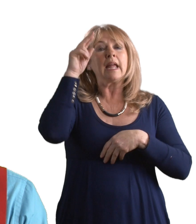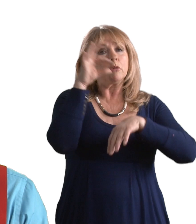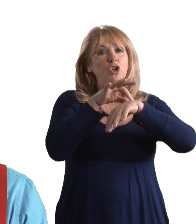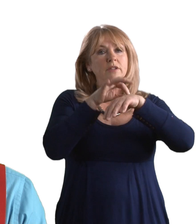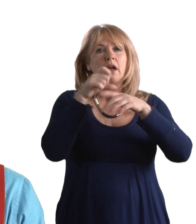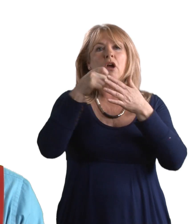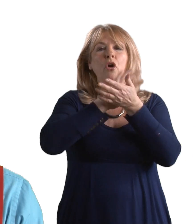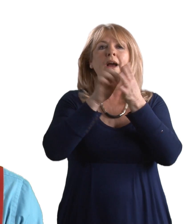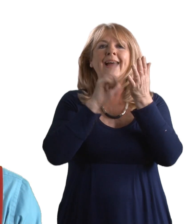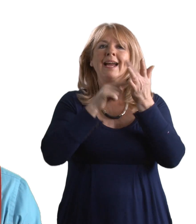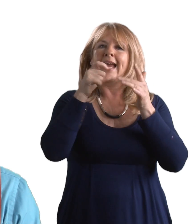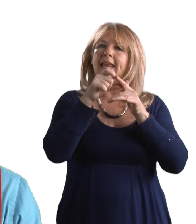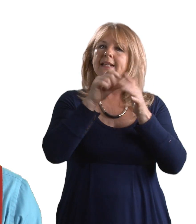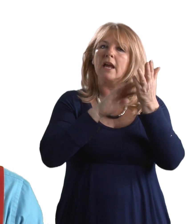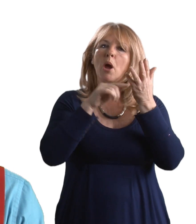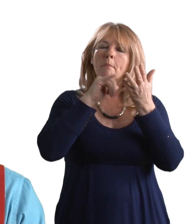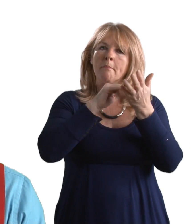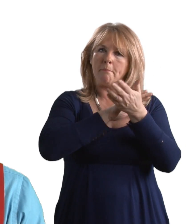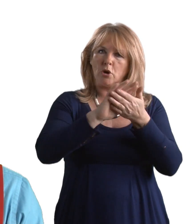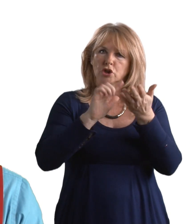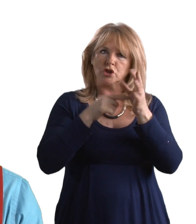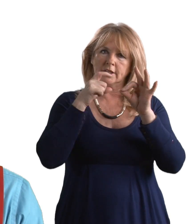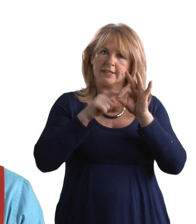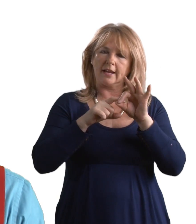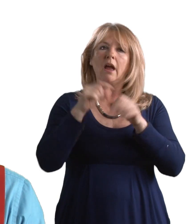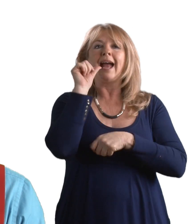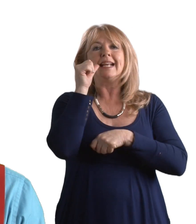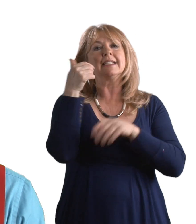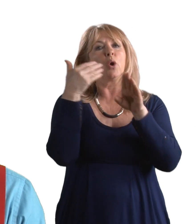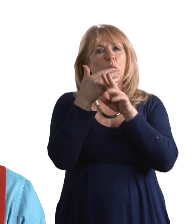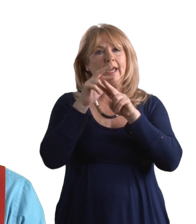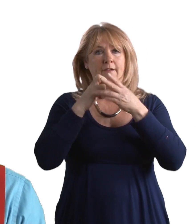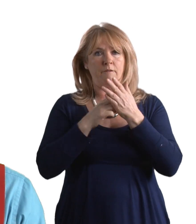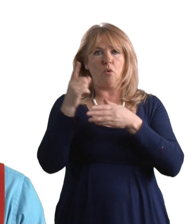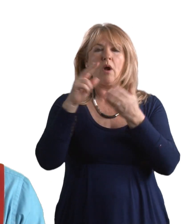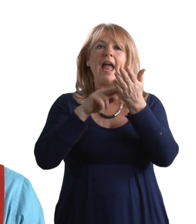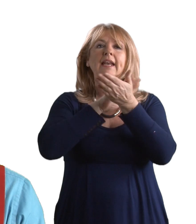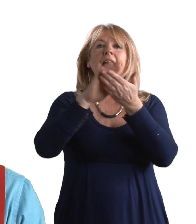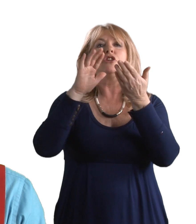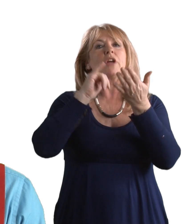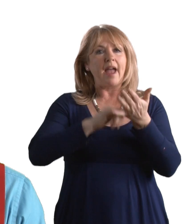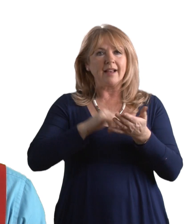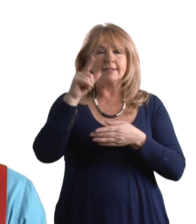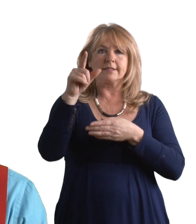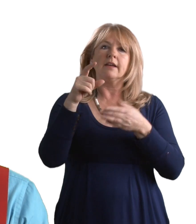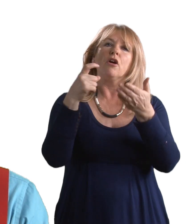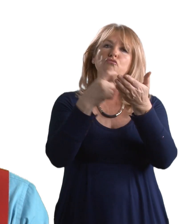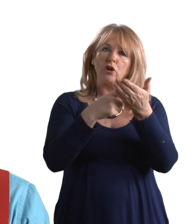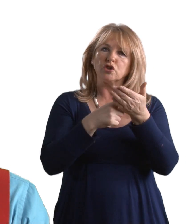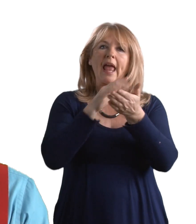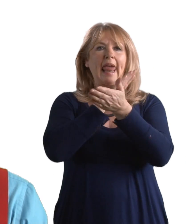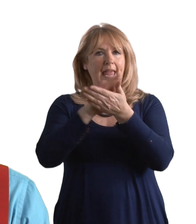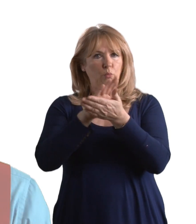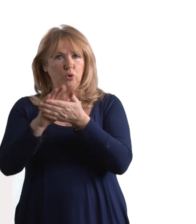Hello, my name's Dr. Khalid Mushtaq. I'm a dentist working for NHS Haywood, Middleton and Rochdale. I'm also a teacher and an inspector for the